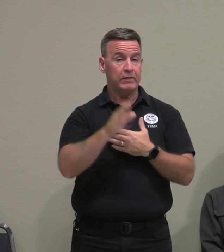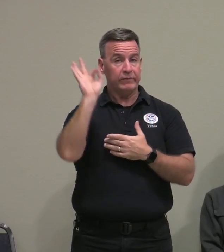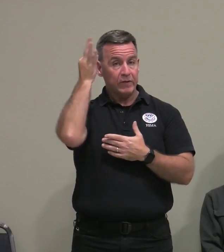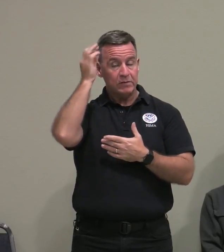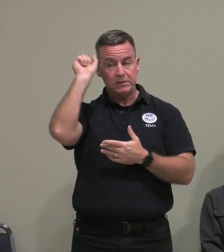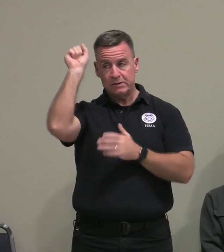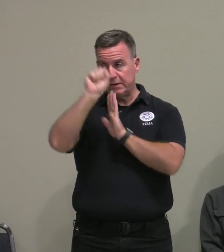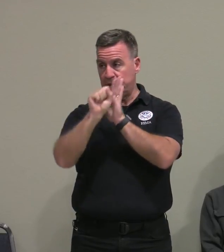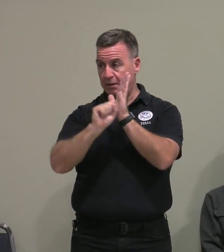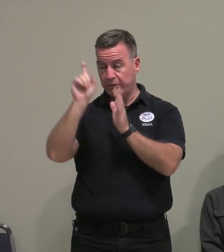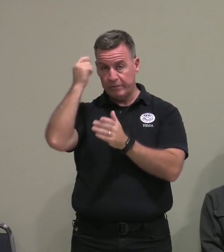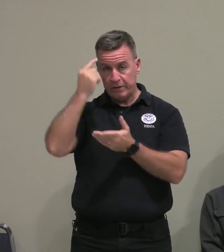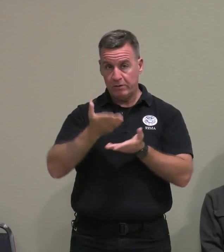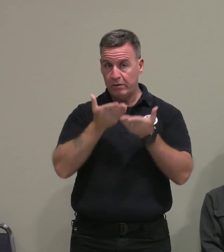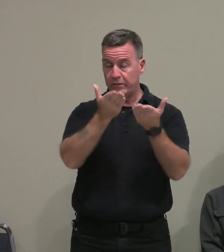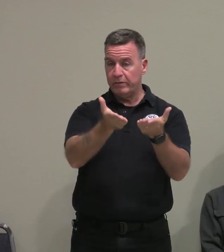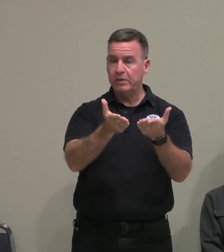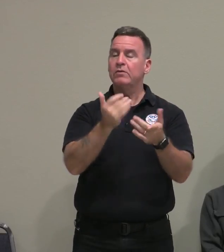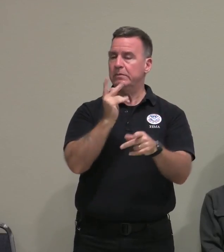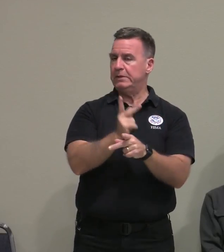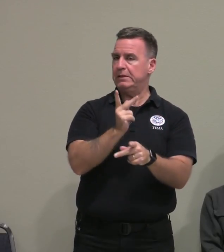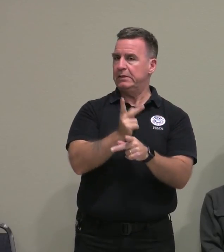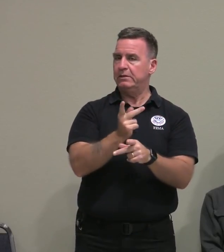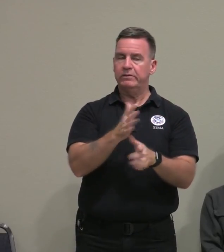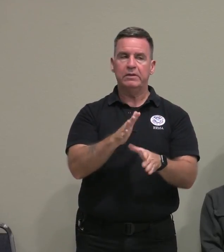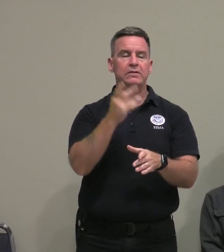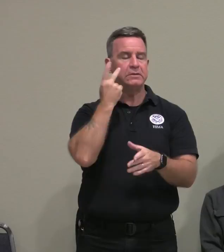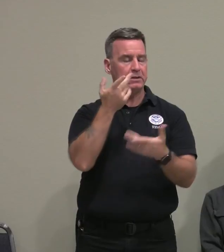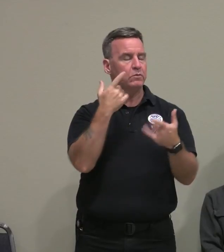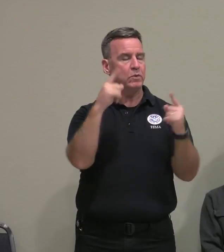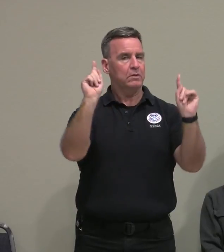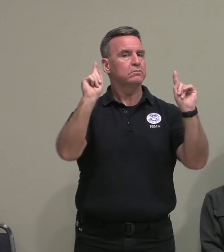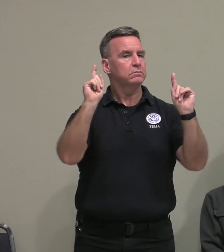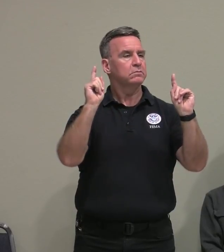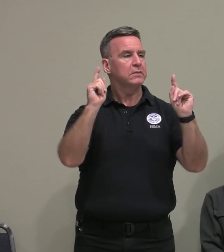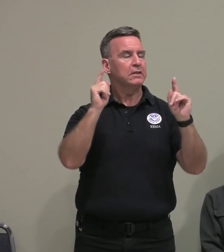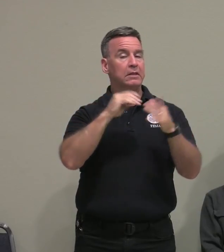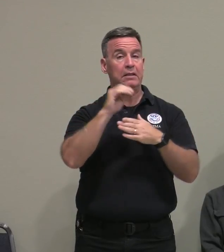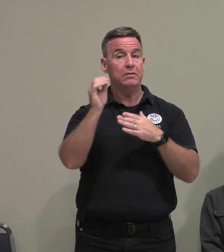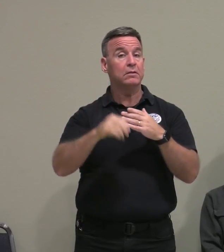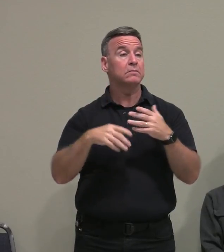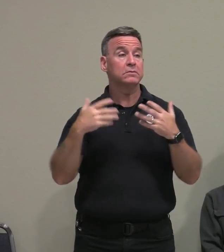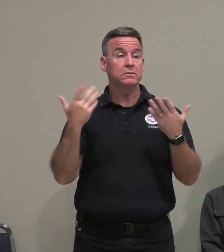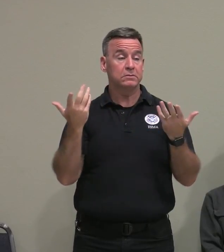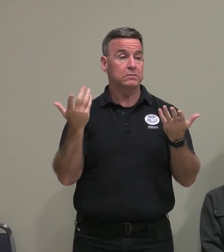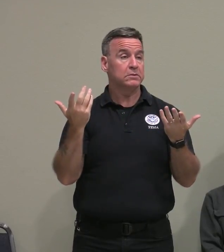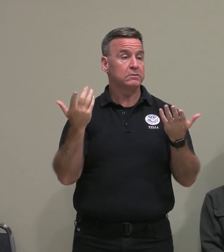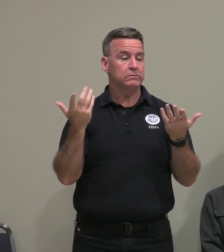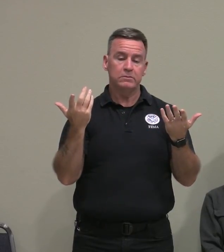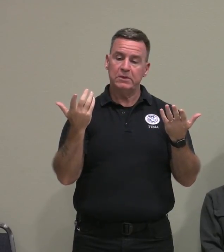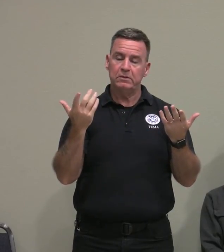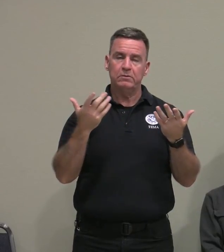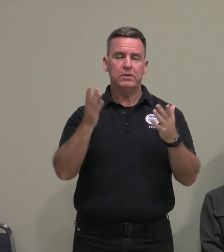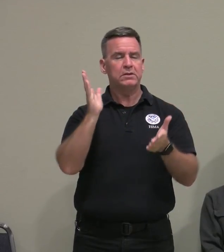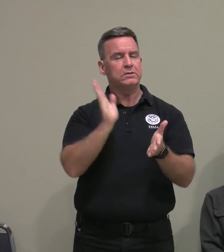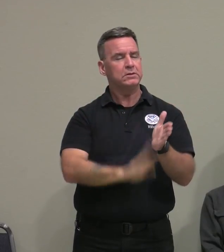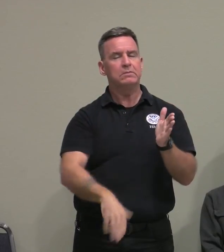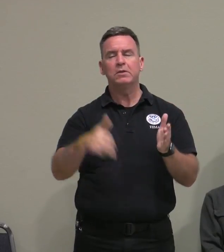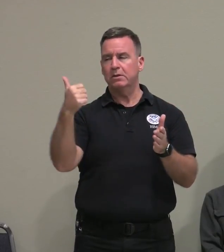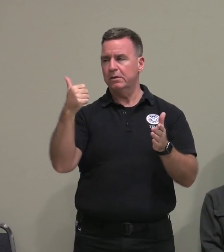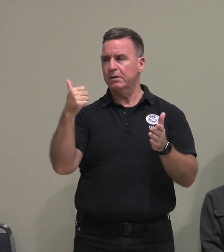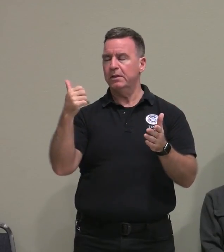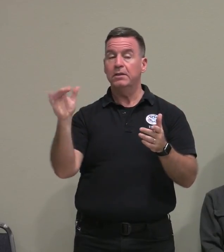federal and state government, that it will be taken care of. I've seen it work, and the outcome is it's way cheaper.